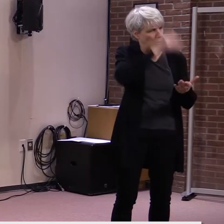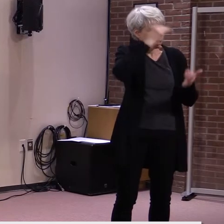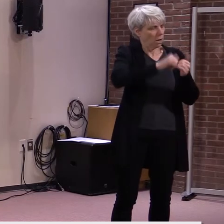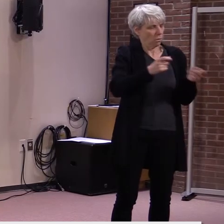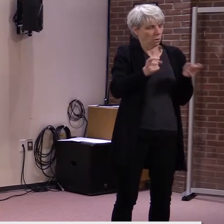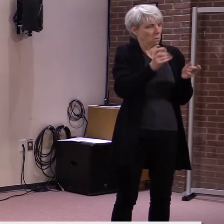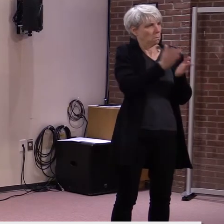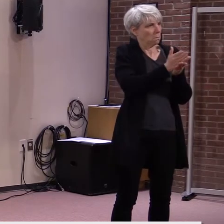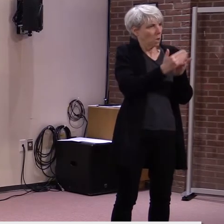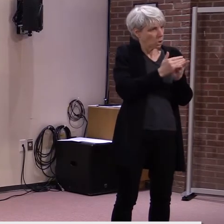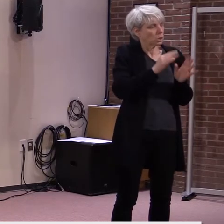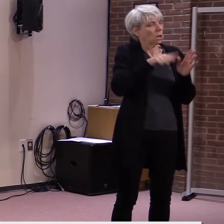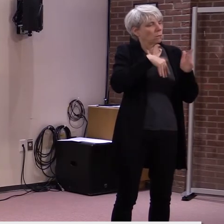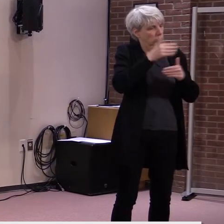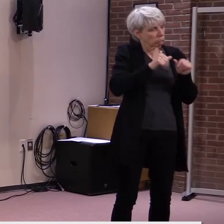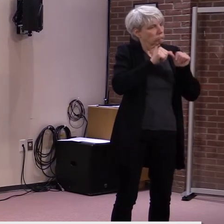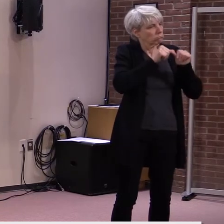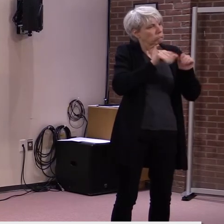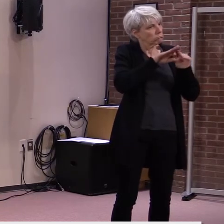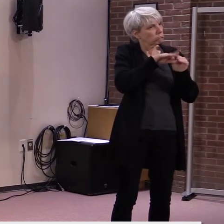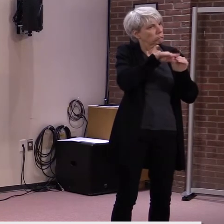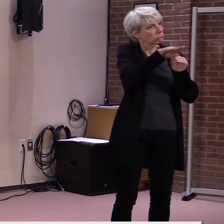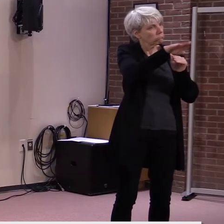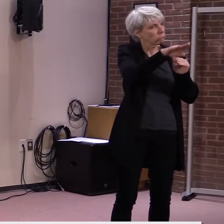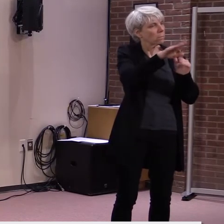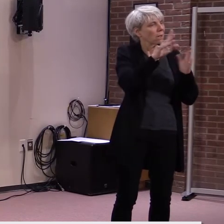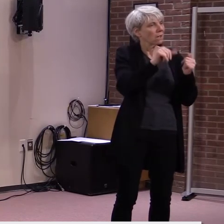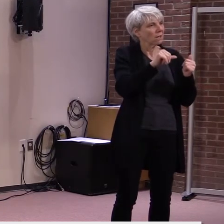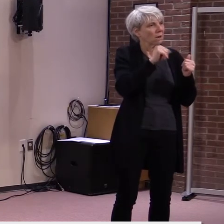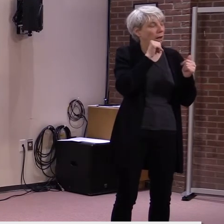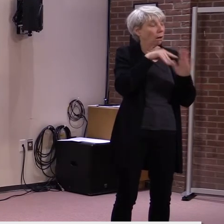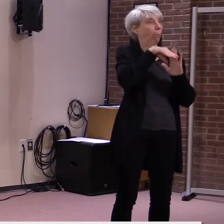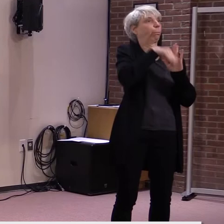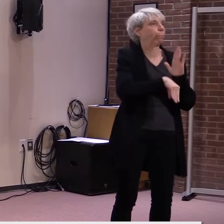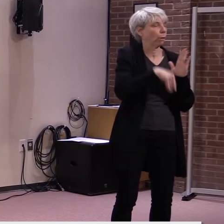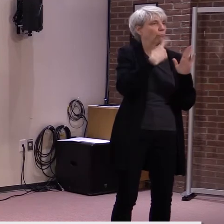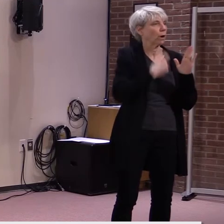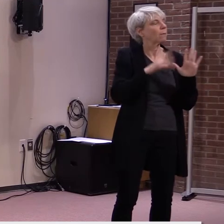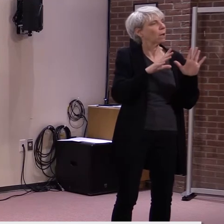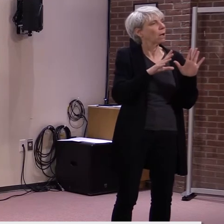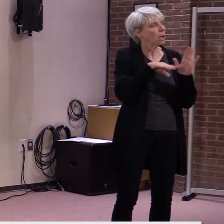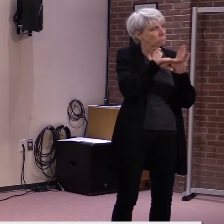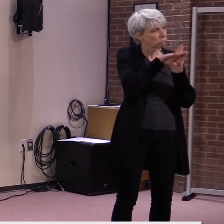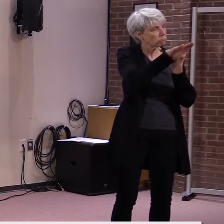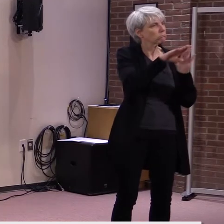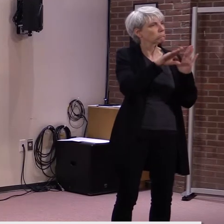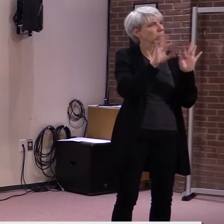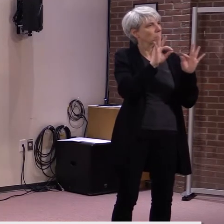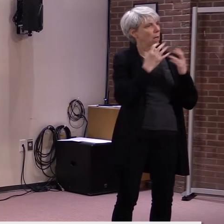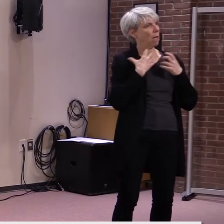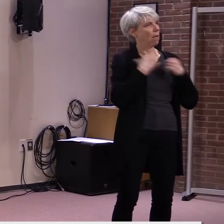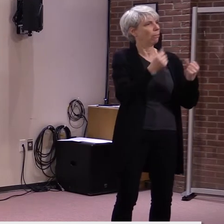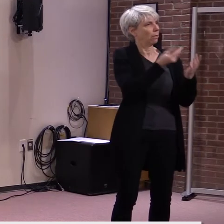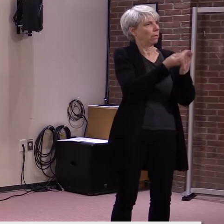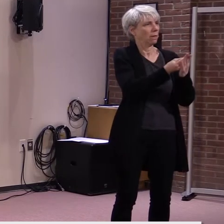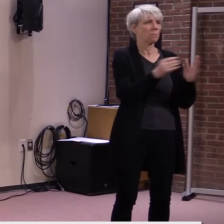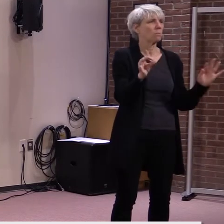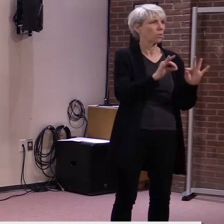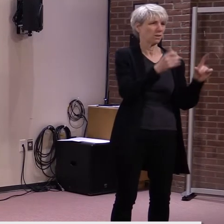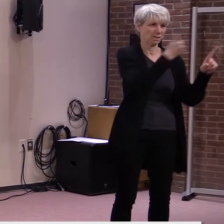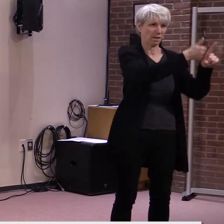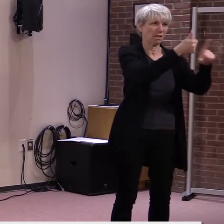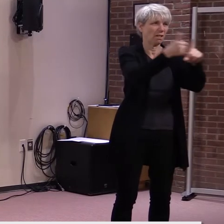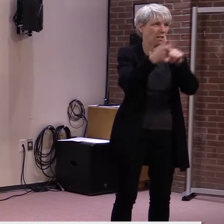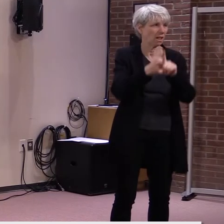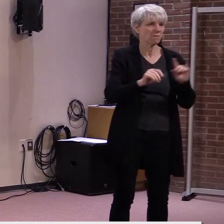in a longevity sort of way on a longer basis, because that's not sustainable either. So we just got to look